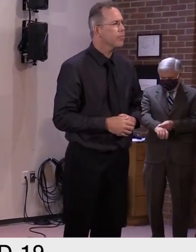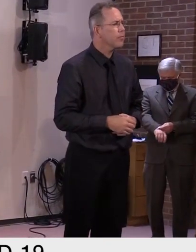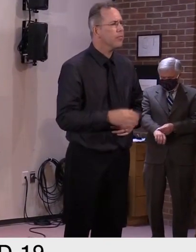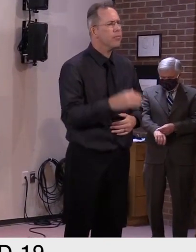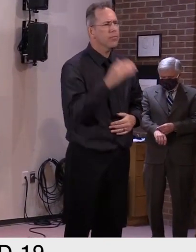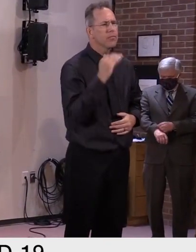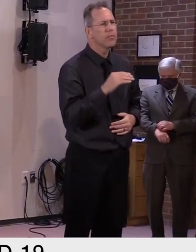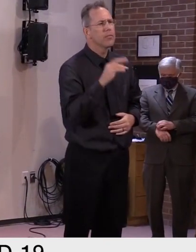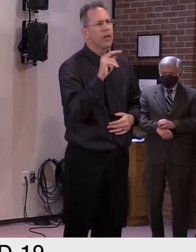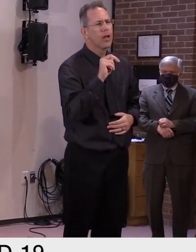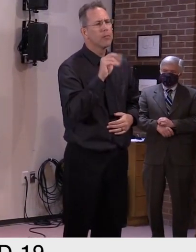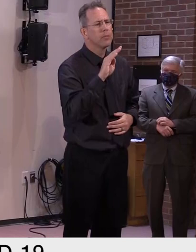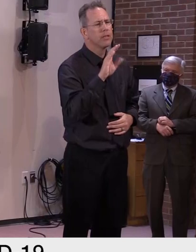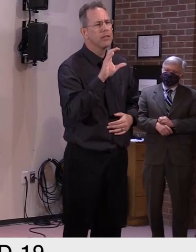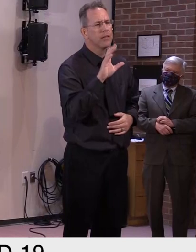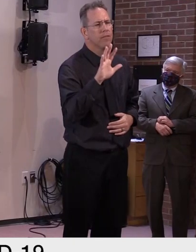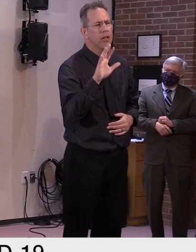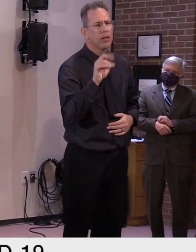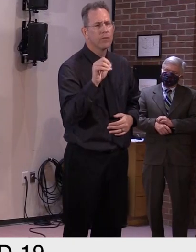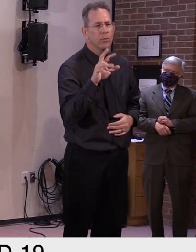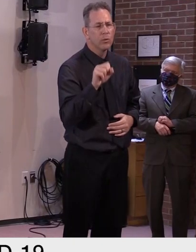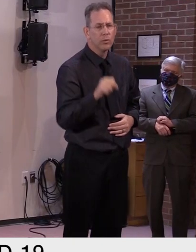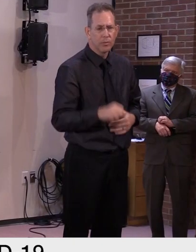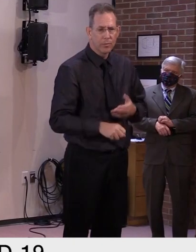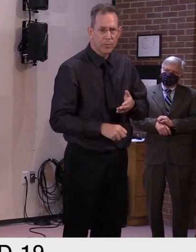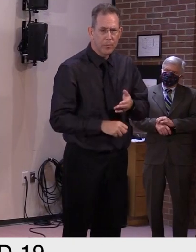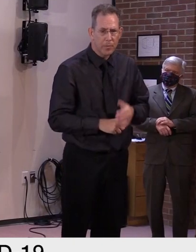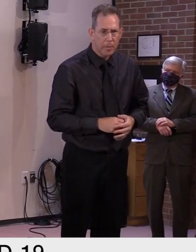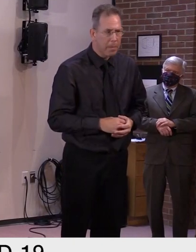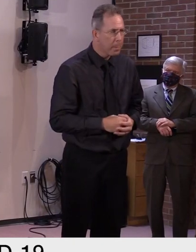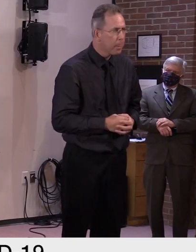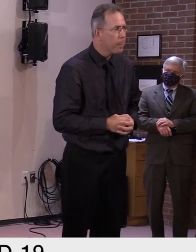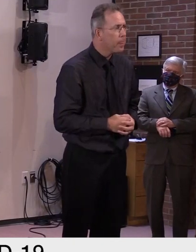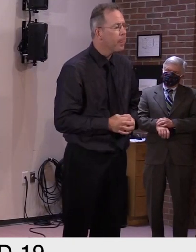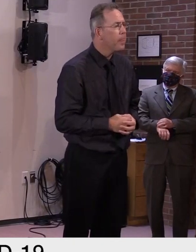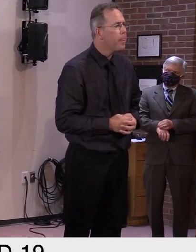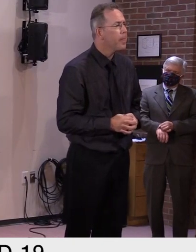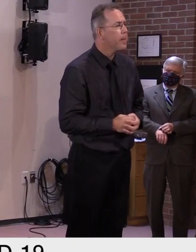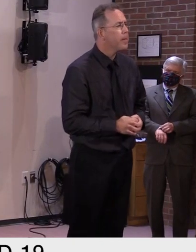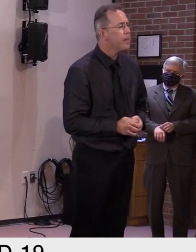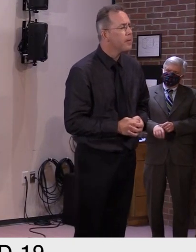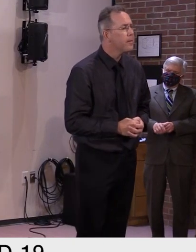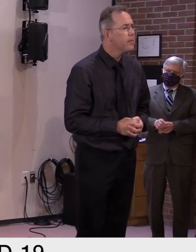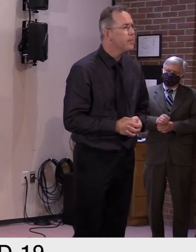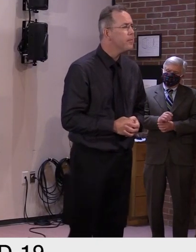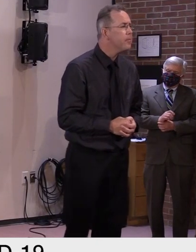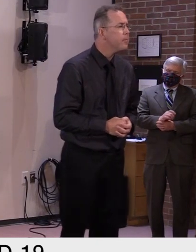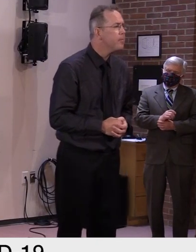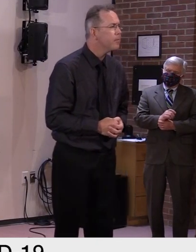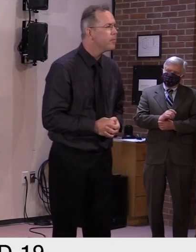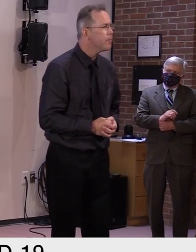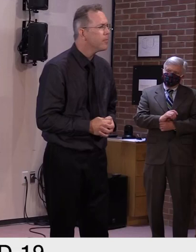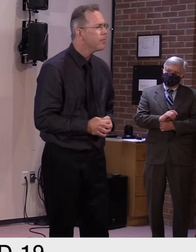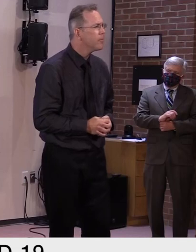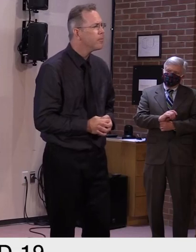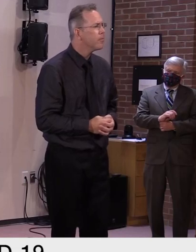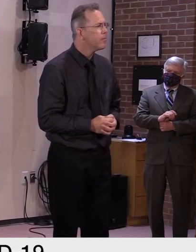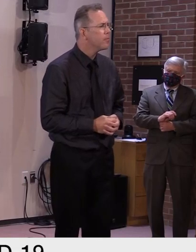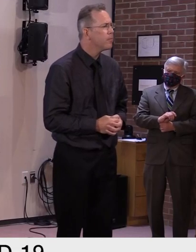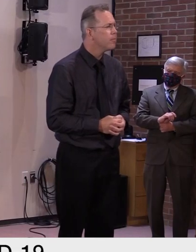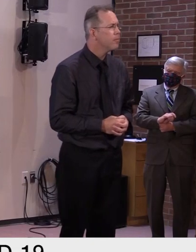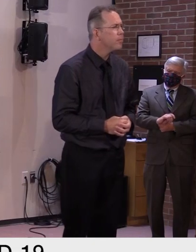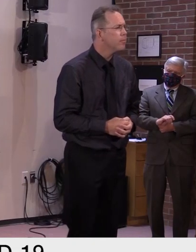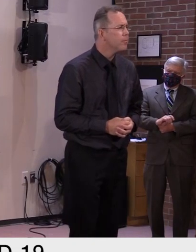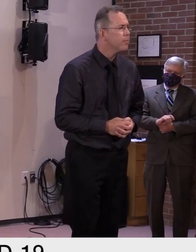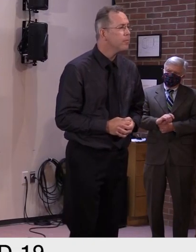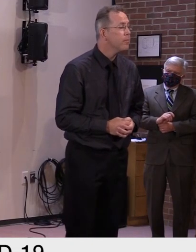Thanks. Governor, can you interpret the drop in the unemployment rate this morning? I mean, 4.2 sounds pretty